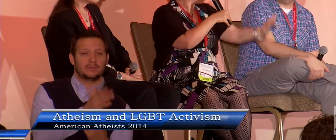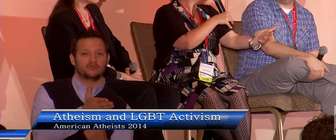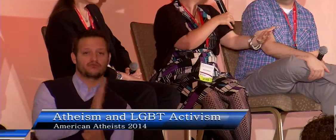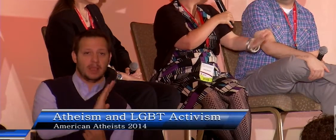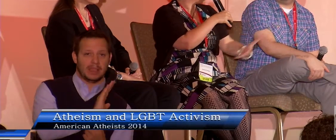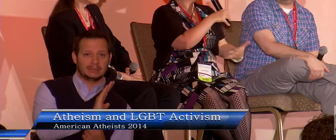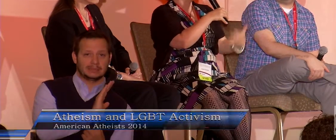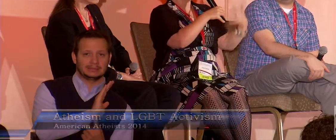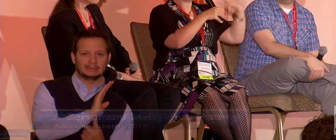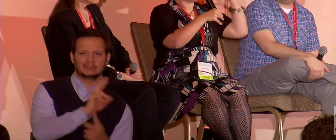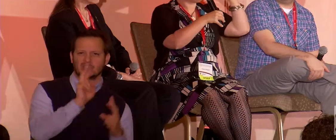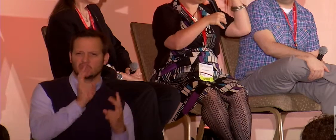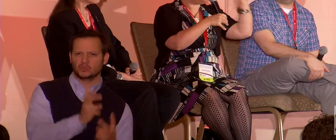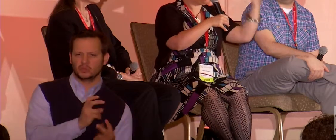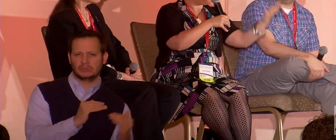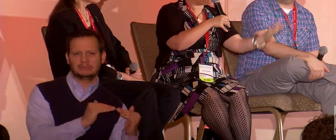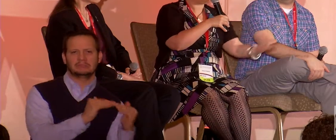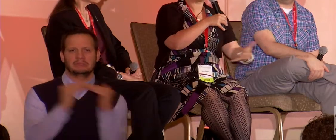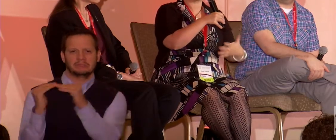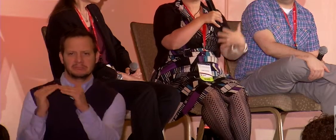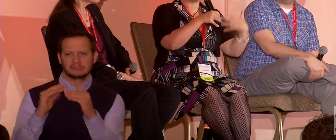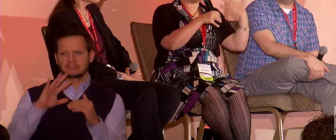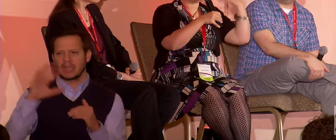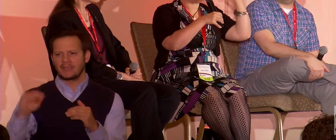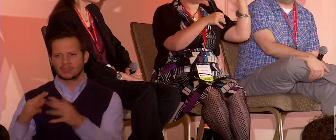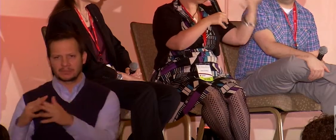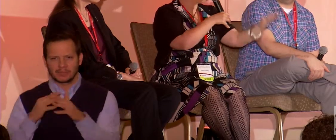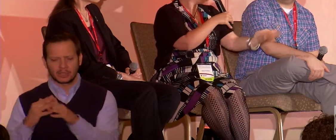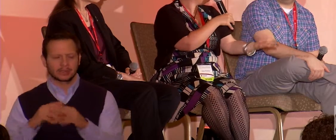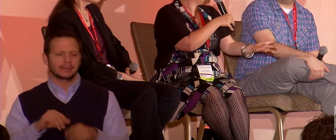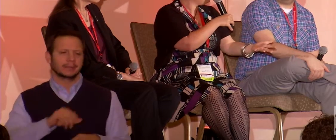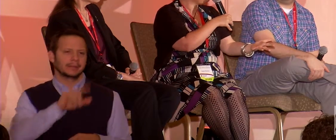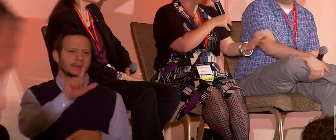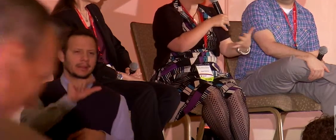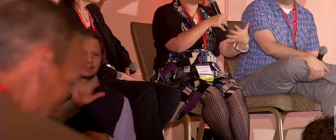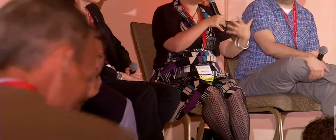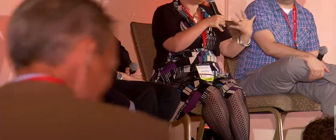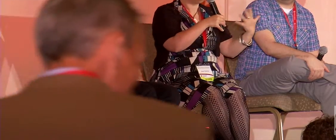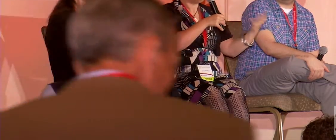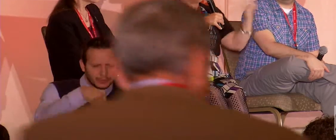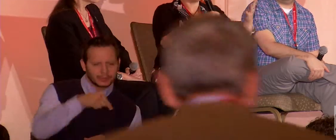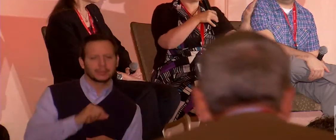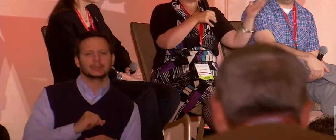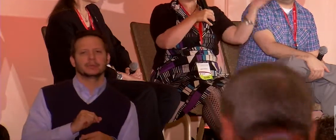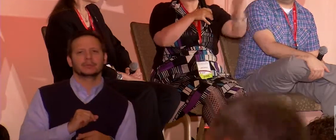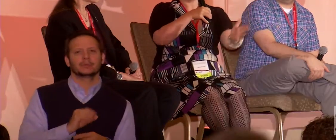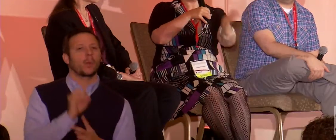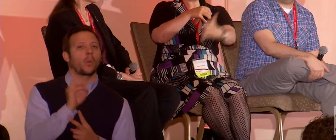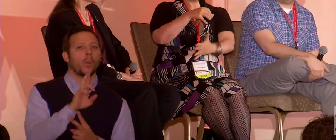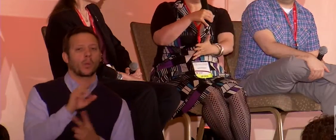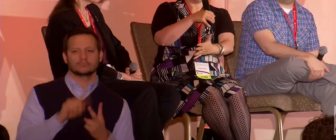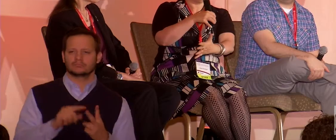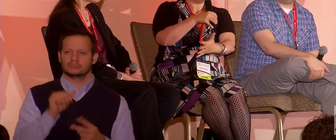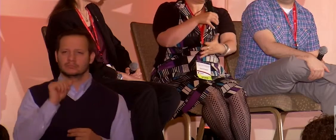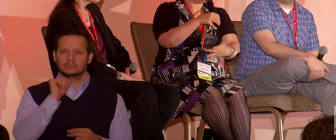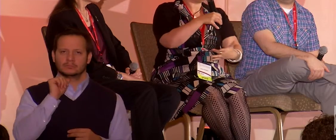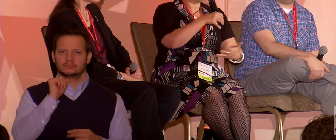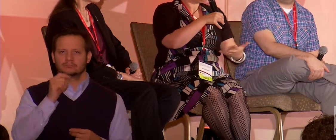same scale as, you know, civil rights for African Americans, civil rights for LGBTQ people, or it's not at